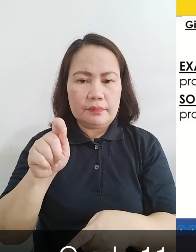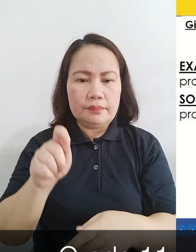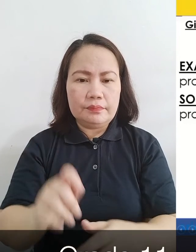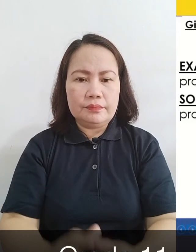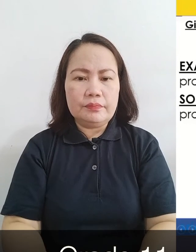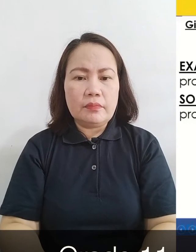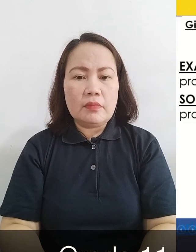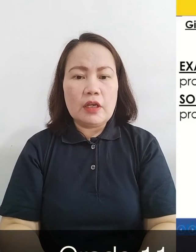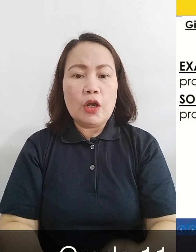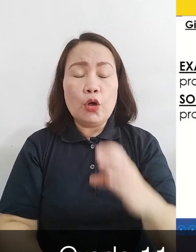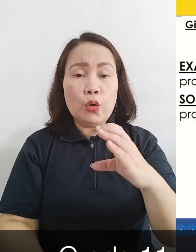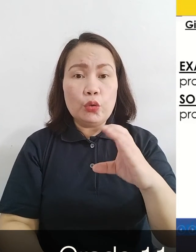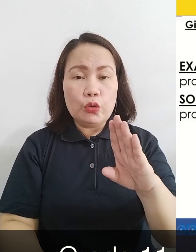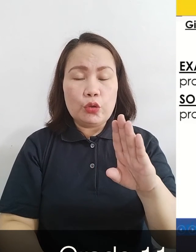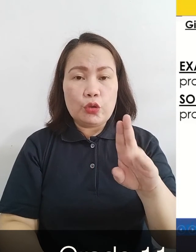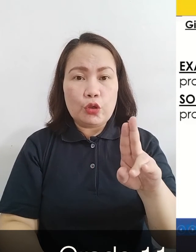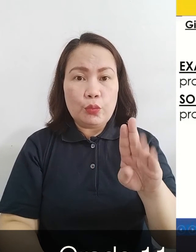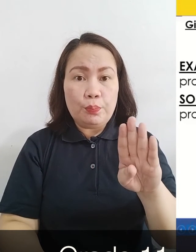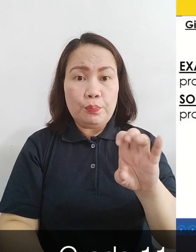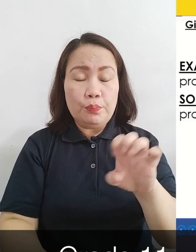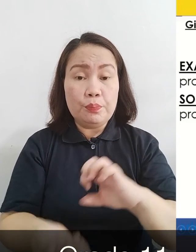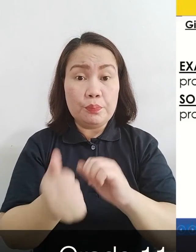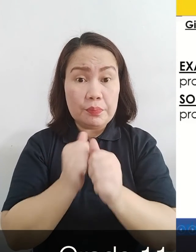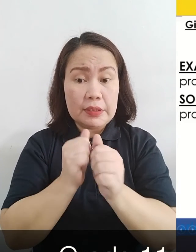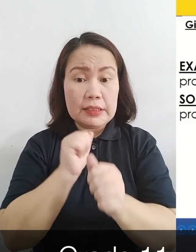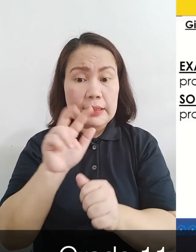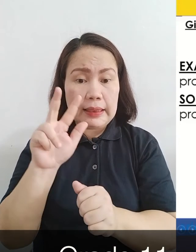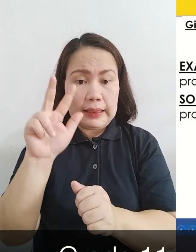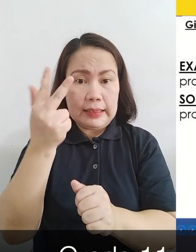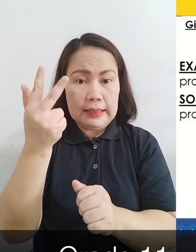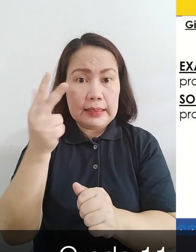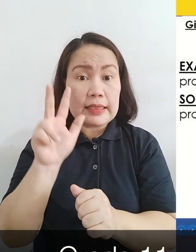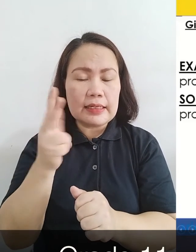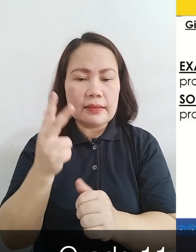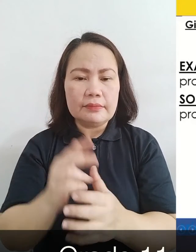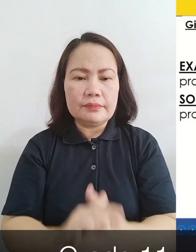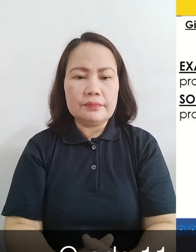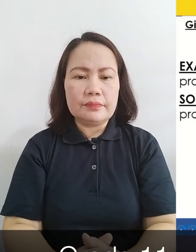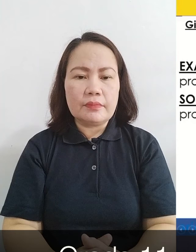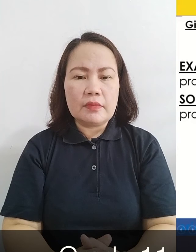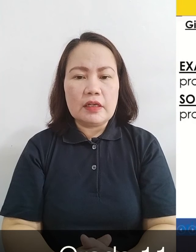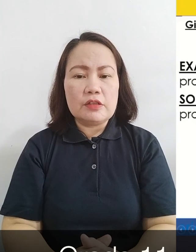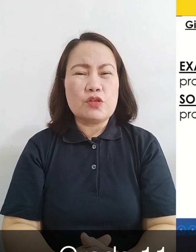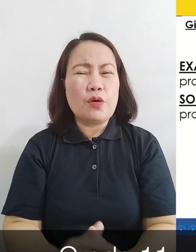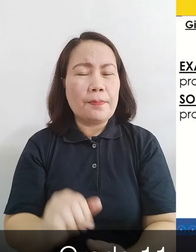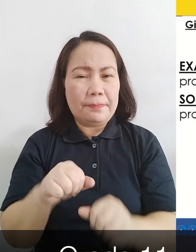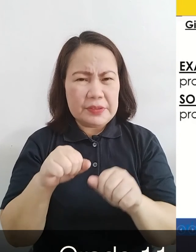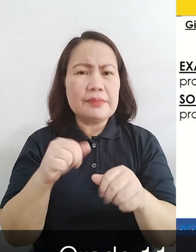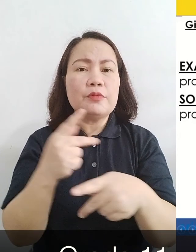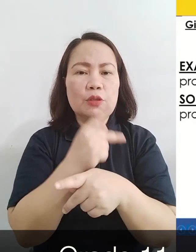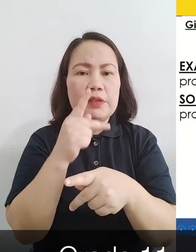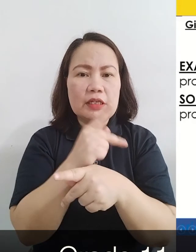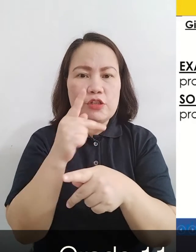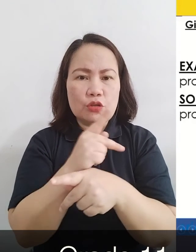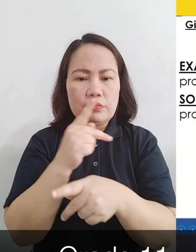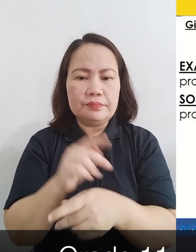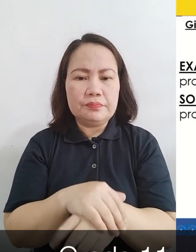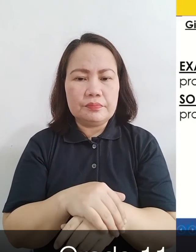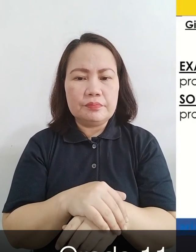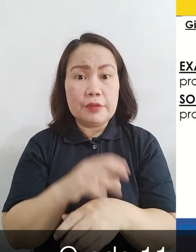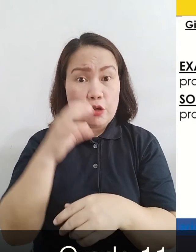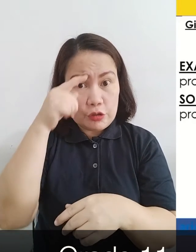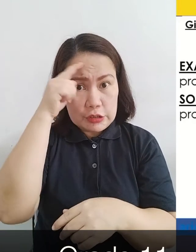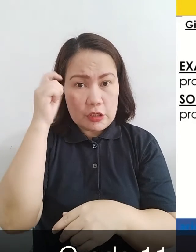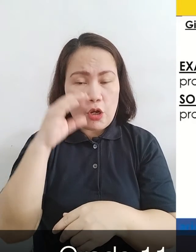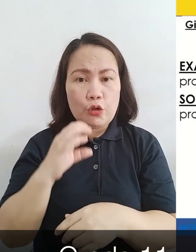So, possible na ang gagamitin is multiplication. So, if we're